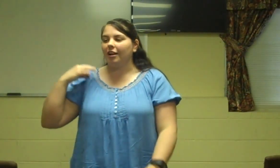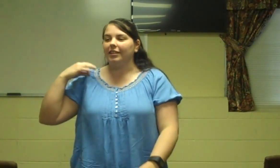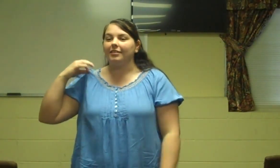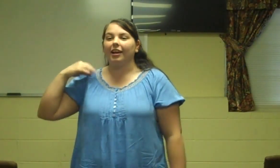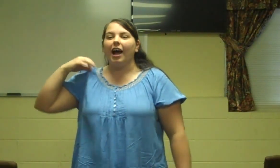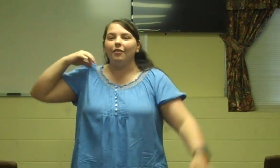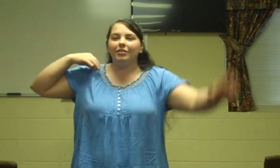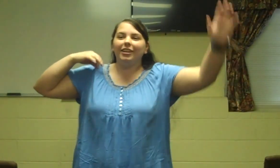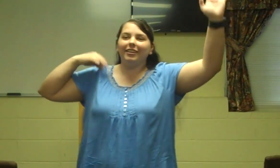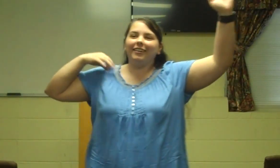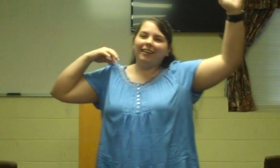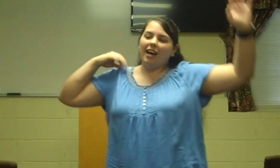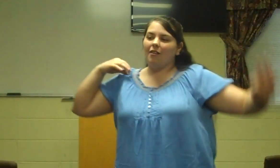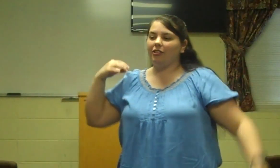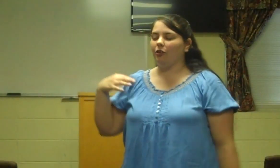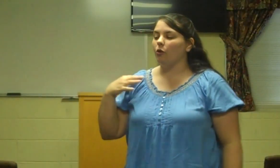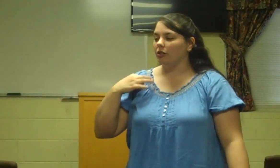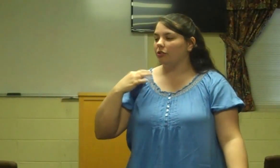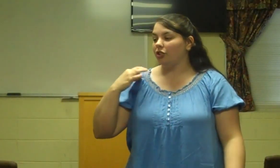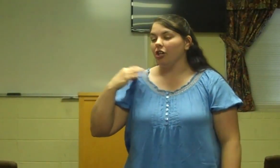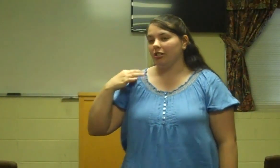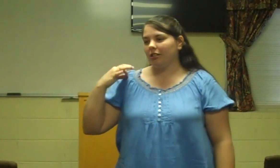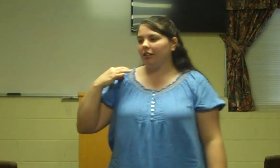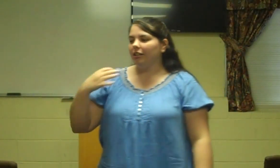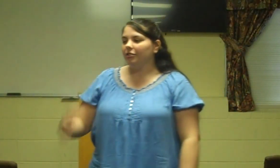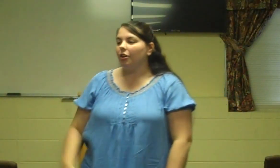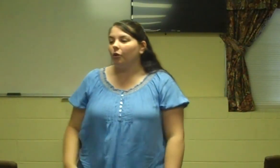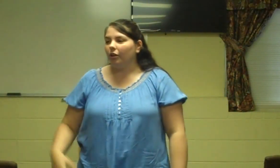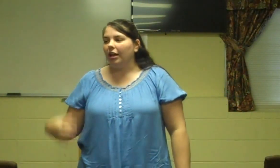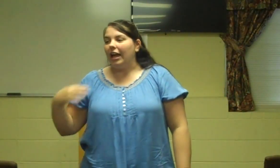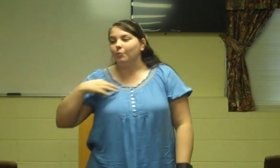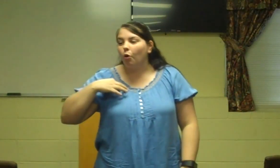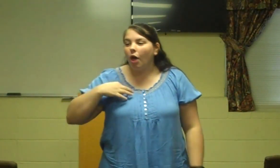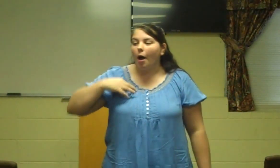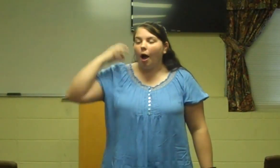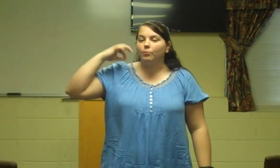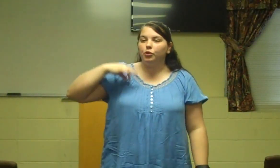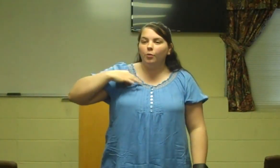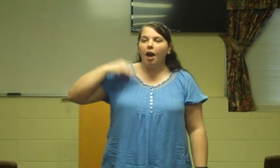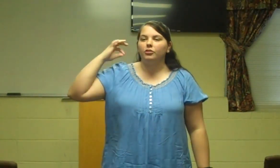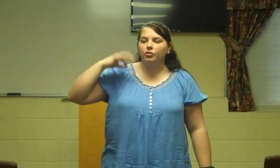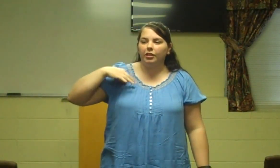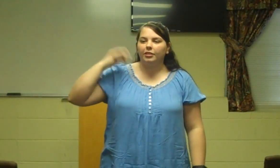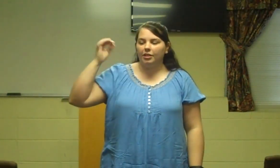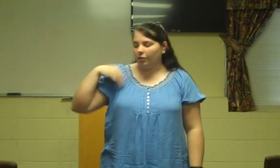sign this, like I volunteer, or shirt. So if you pull it up too much, it is